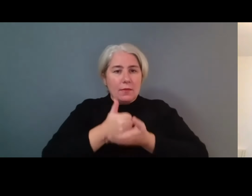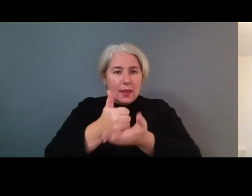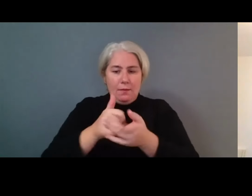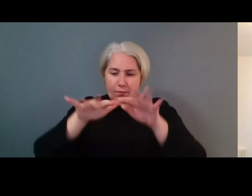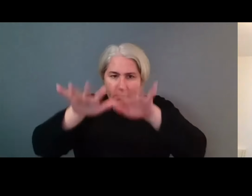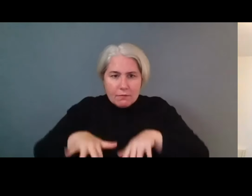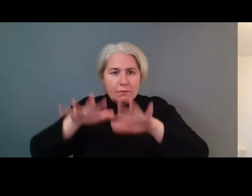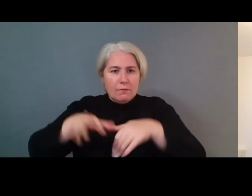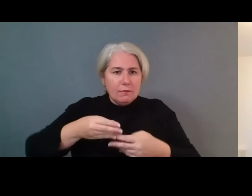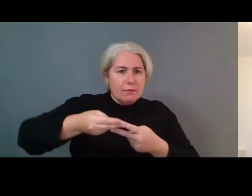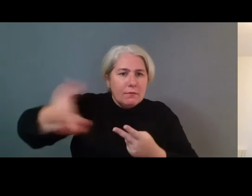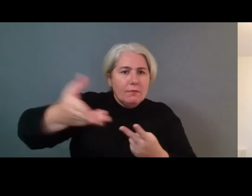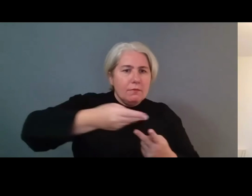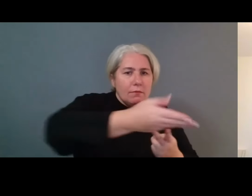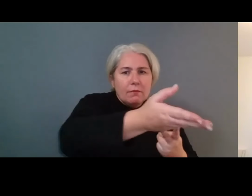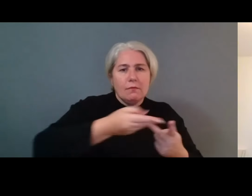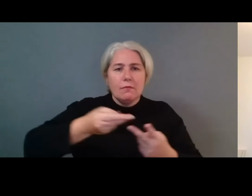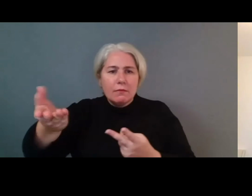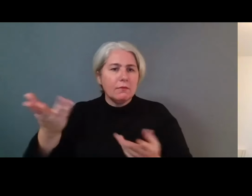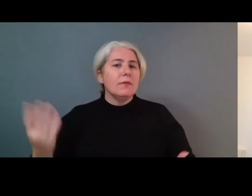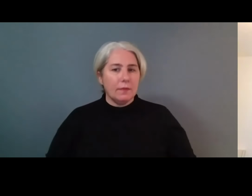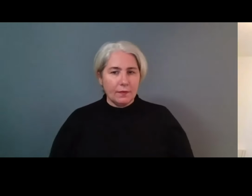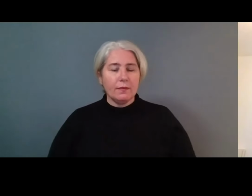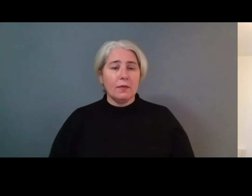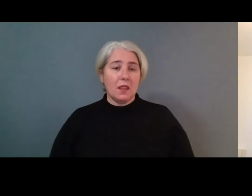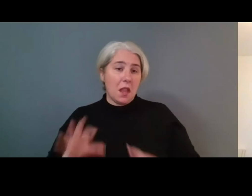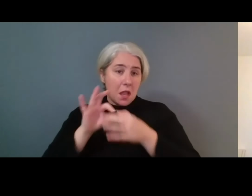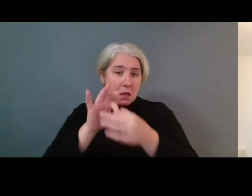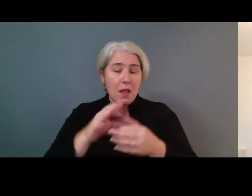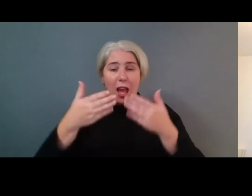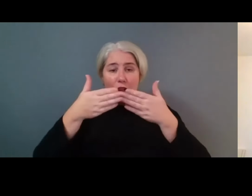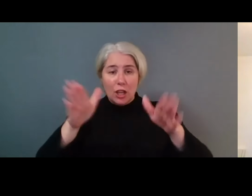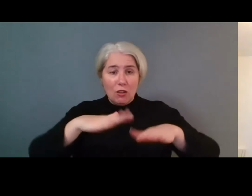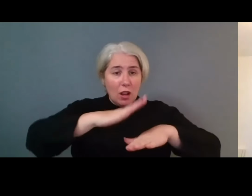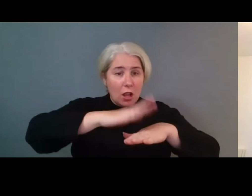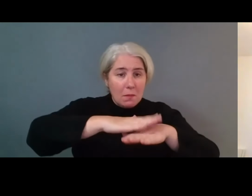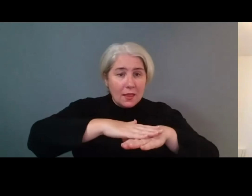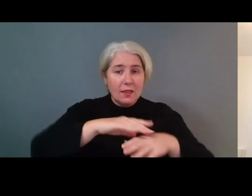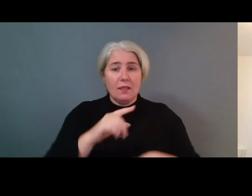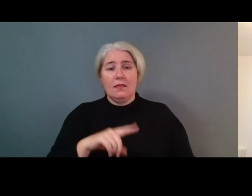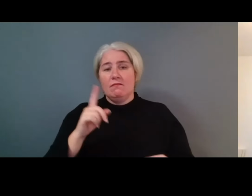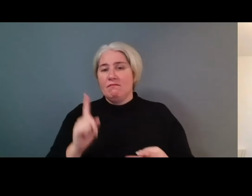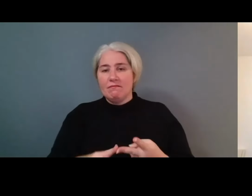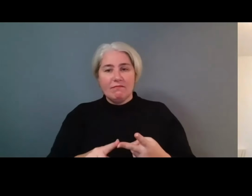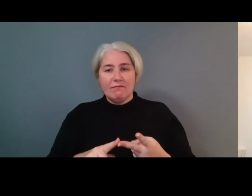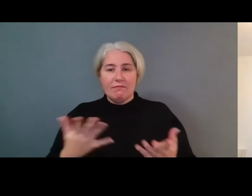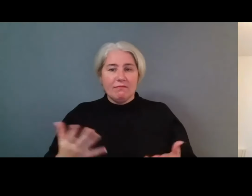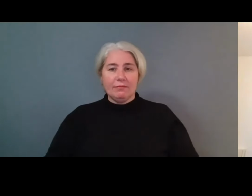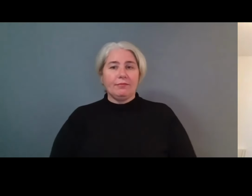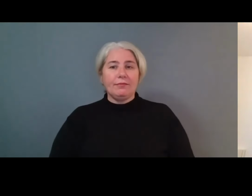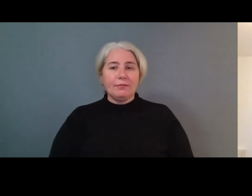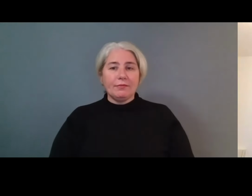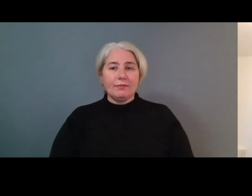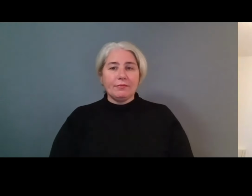on different occasions for general comments, or now mentioned